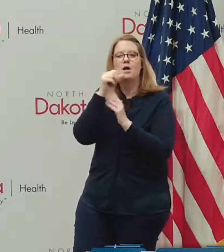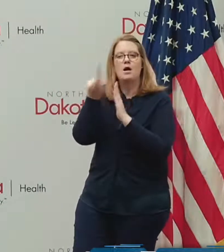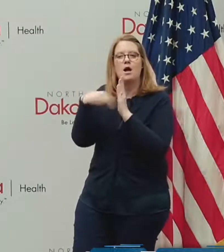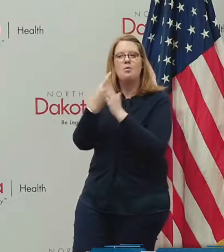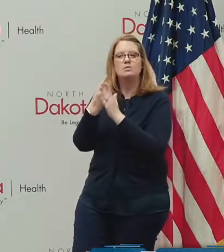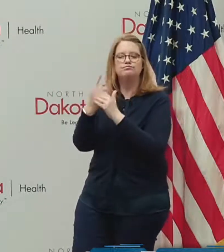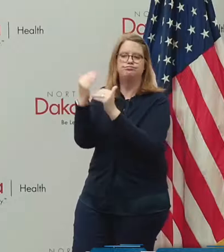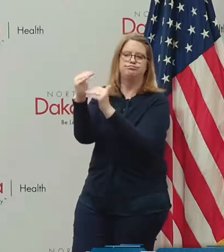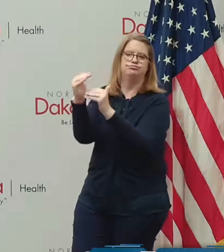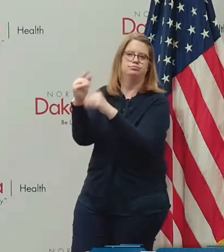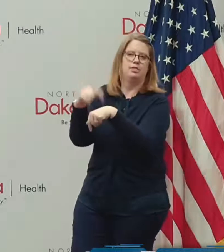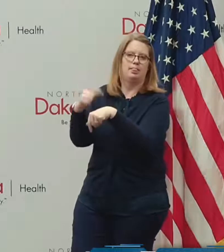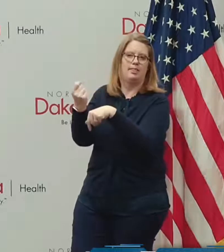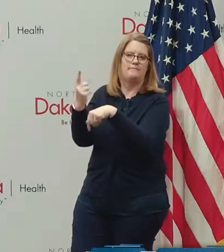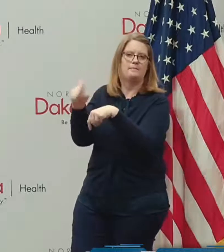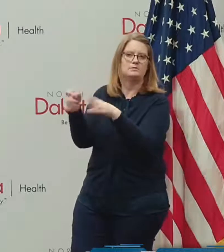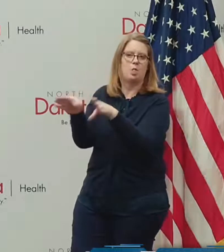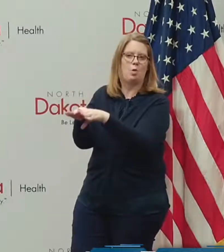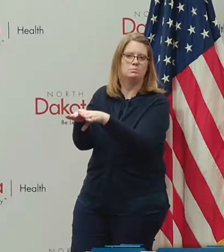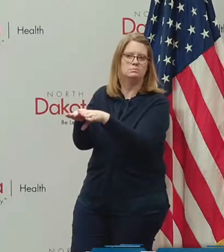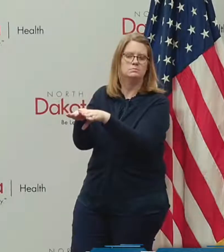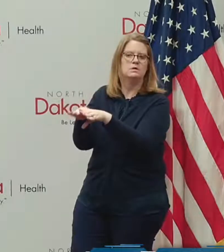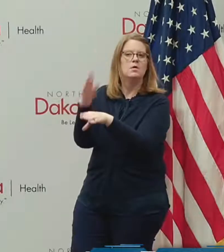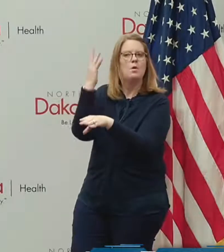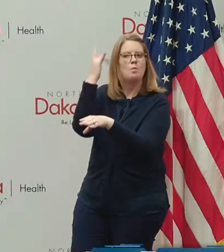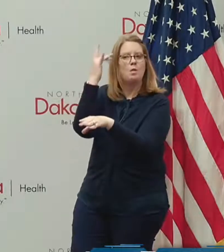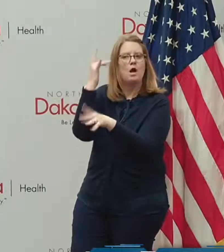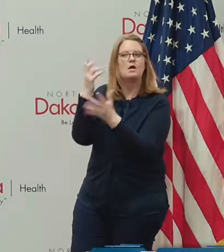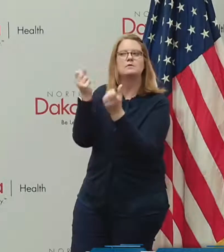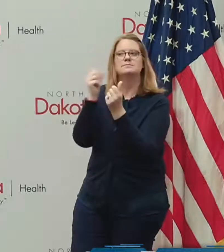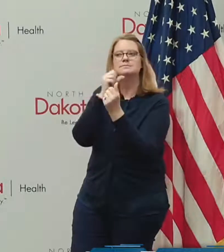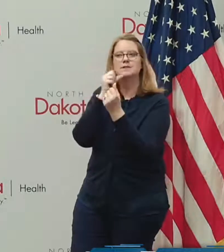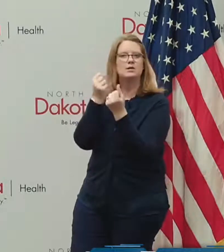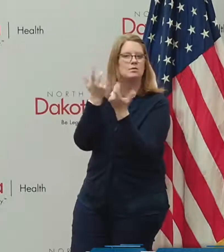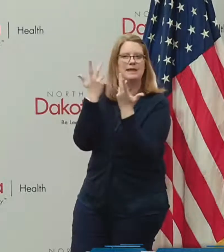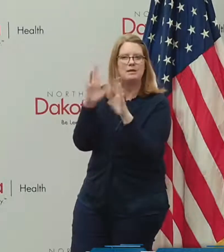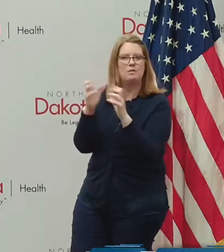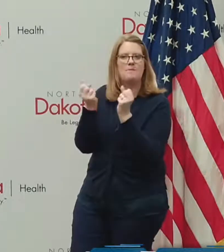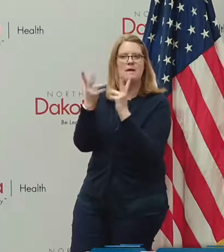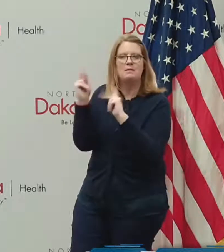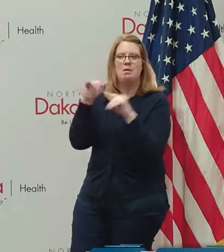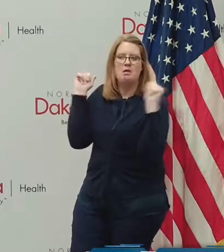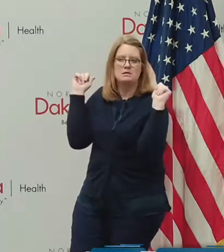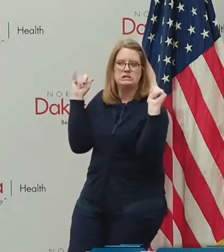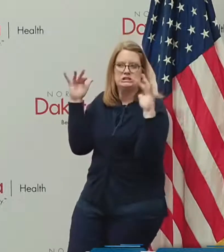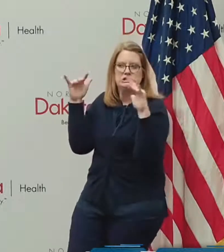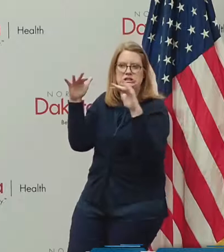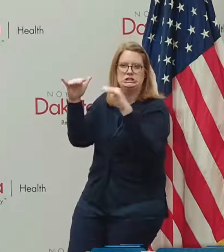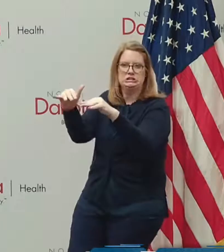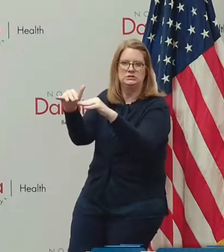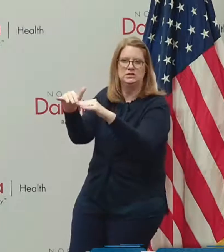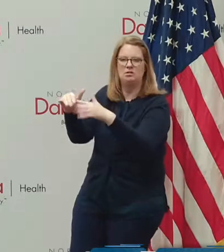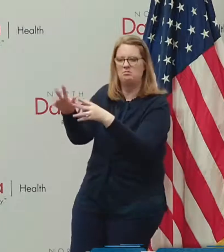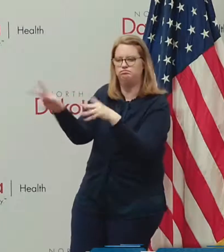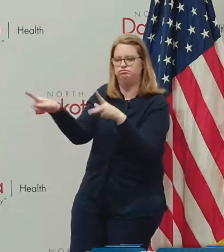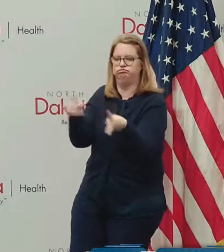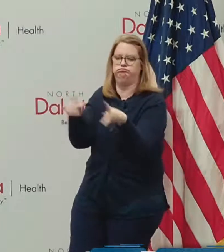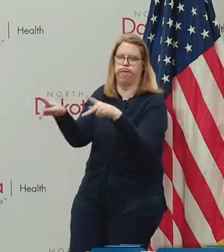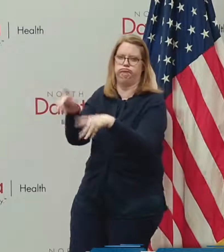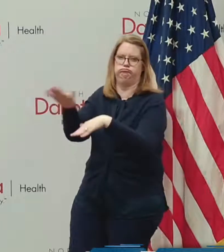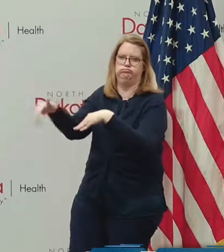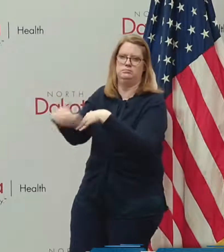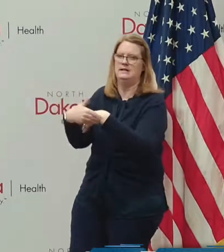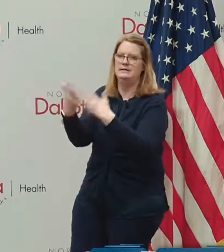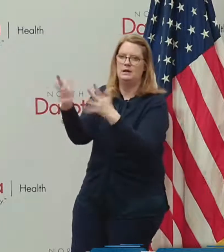o'clock and to help reduce the dense congregation of unmasked crowds at late night. Mayor